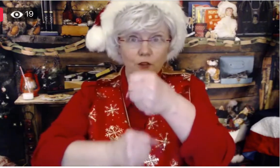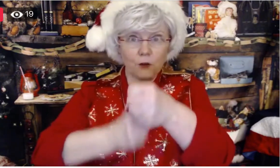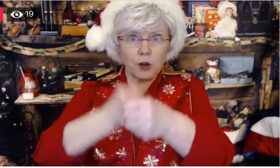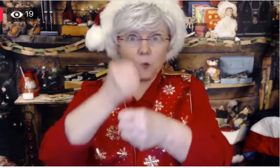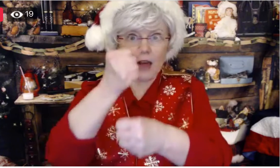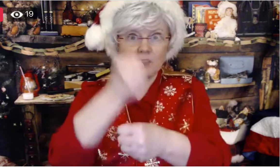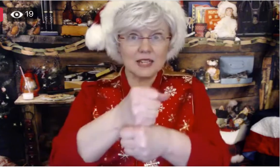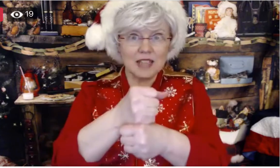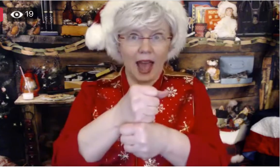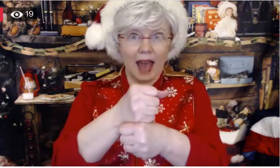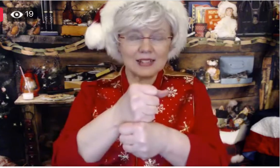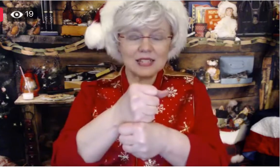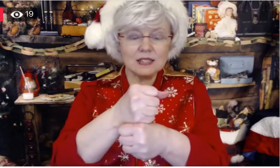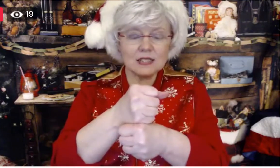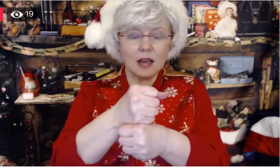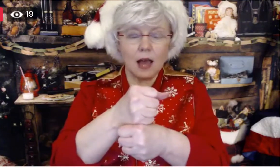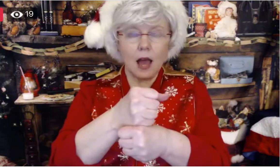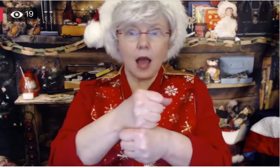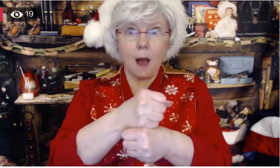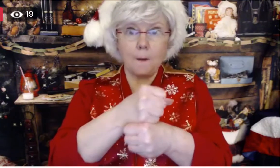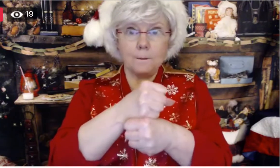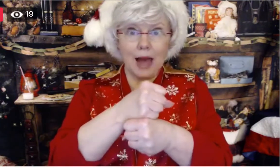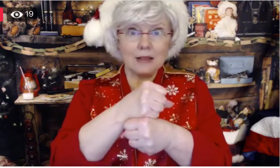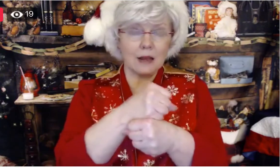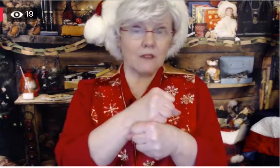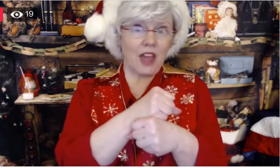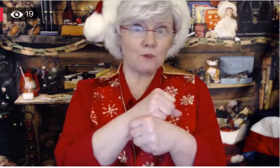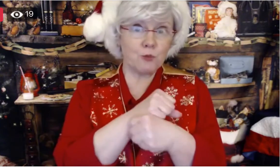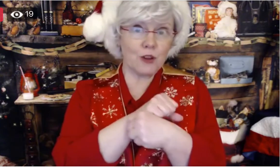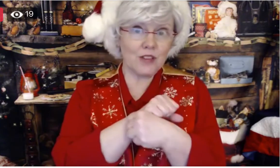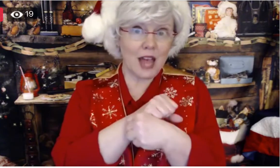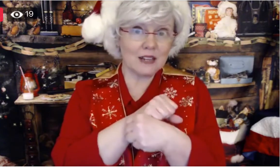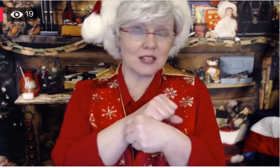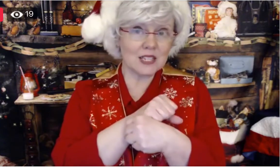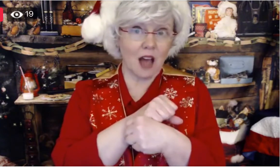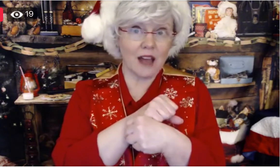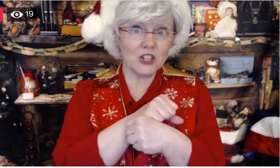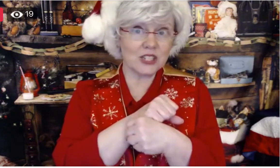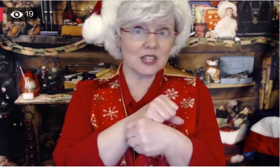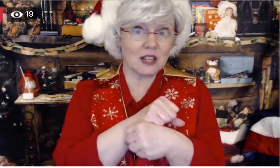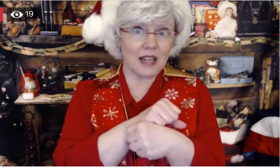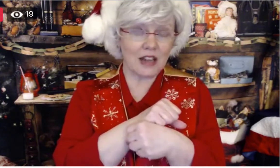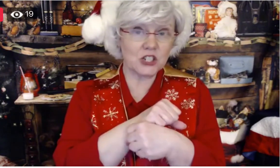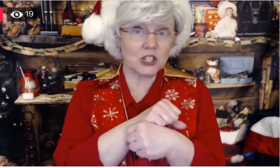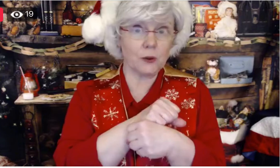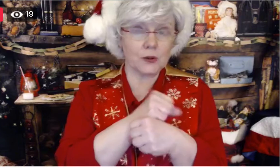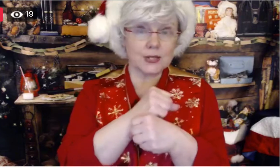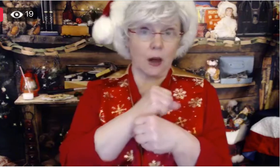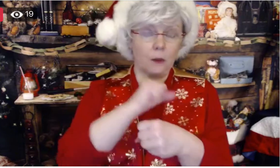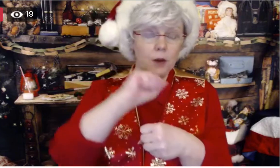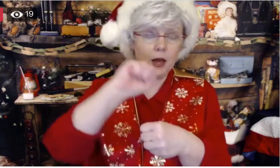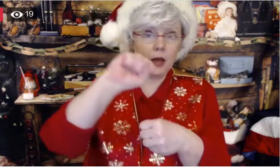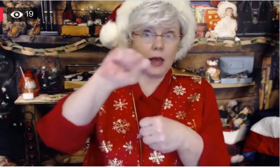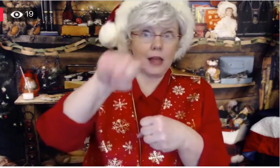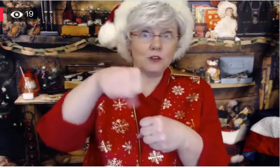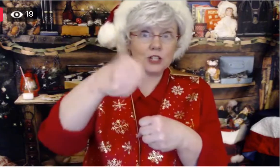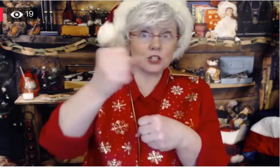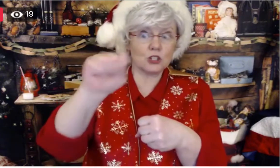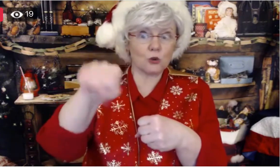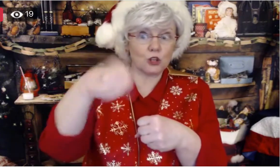going around on its axis. But they abbreviated the sign just in the last year or so, and you just sort of